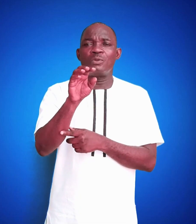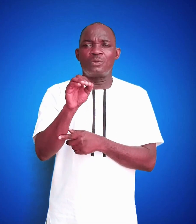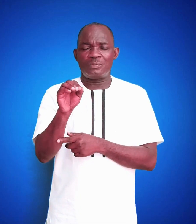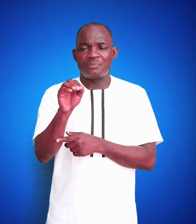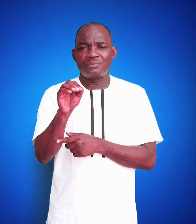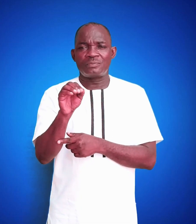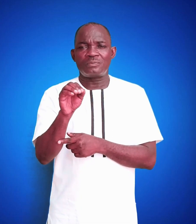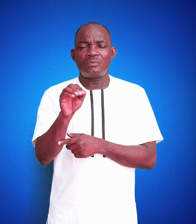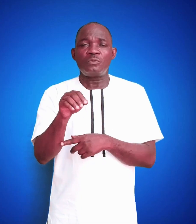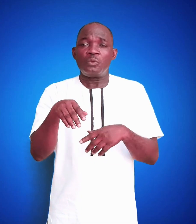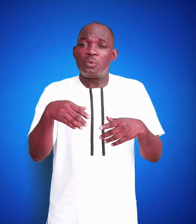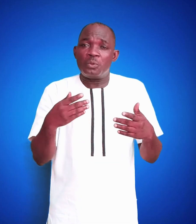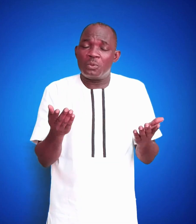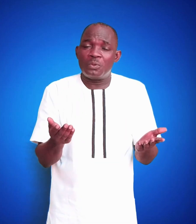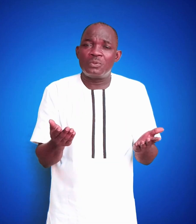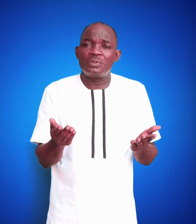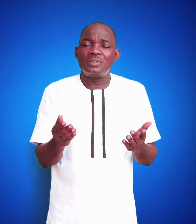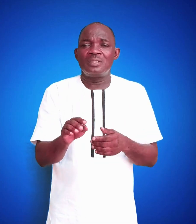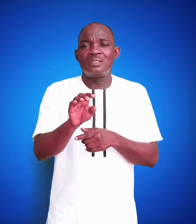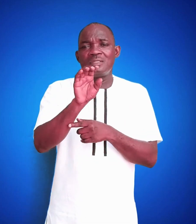DSWO or